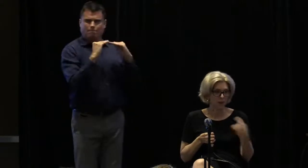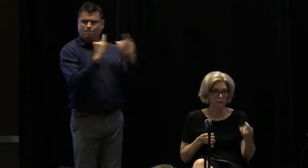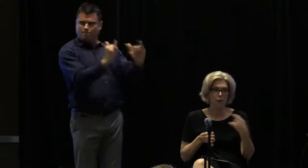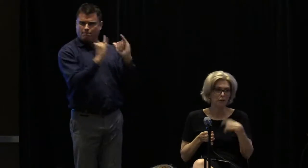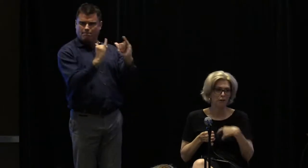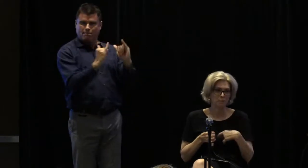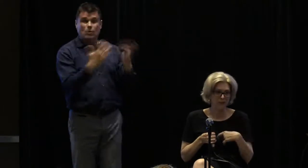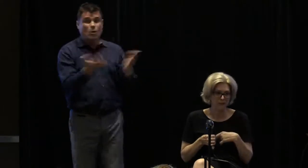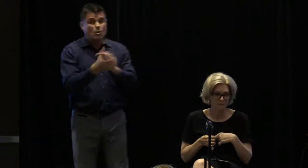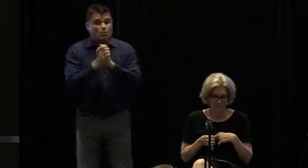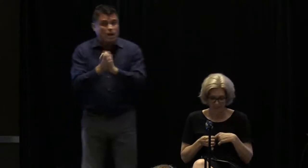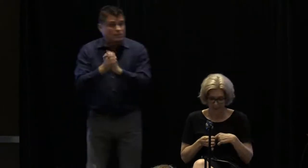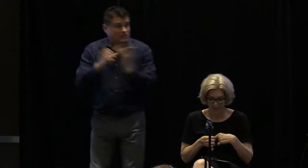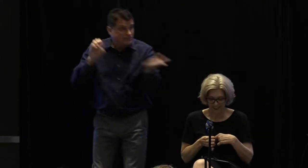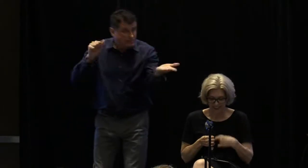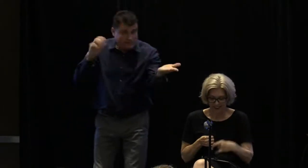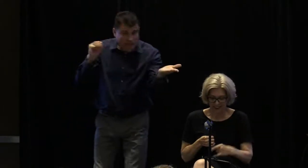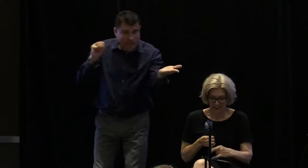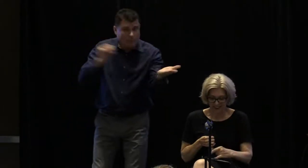and you have partner in me.